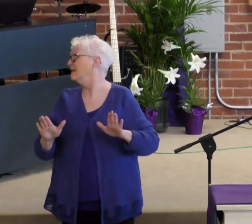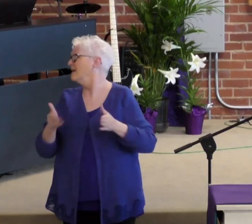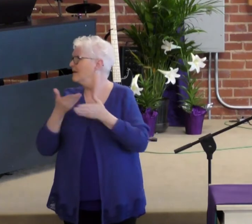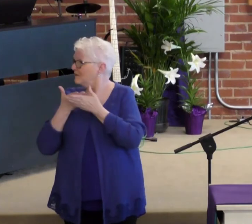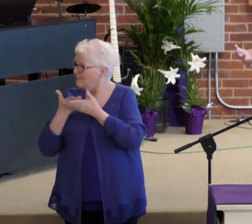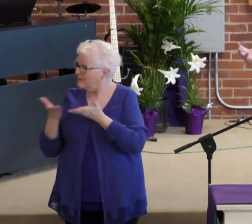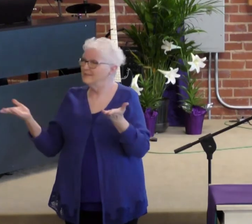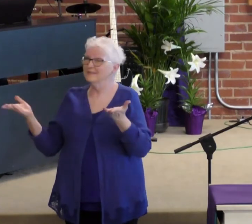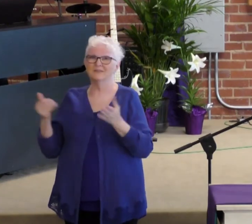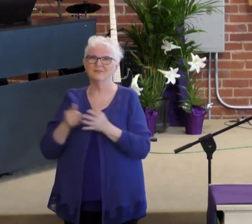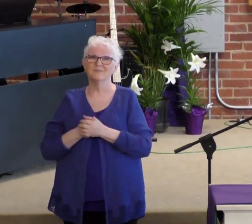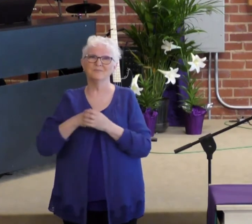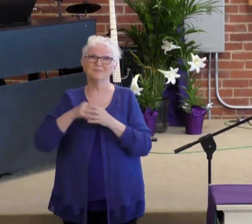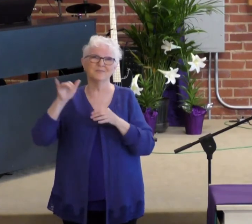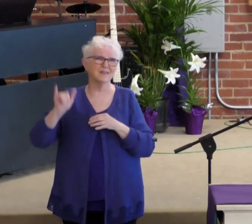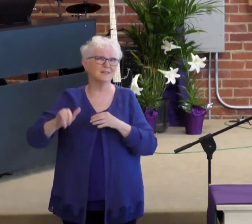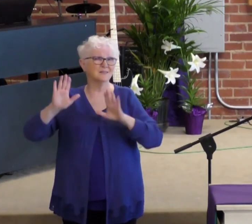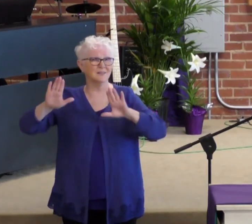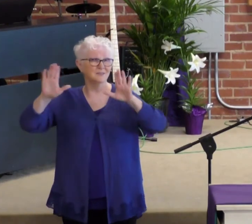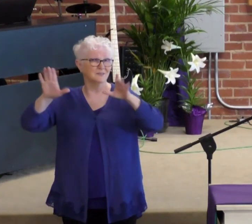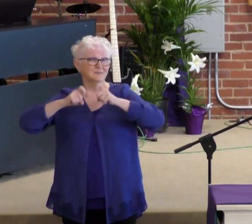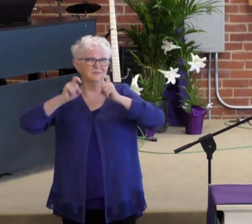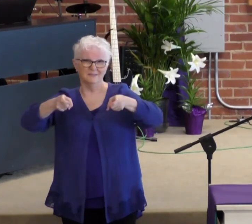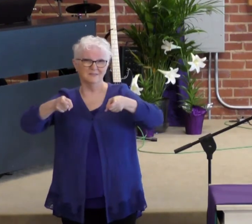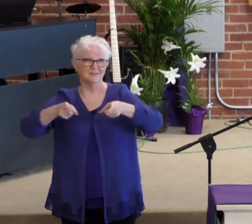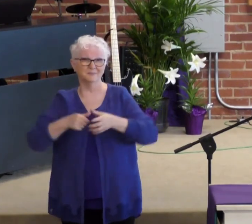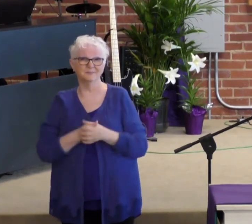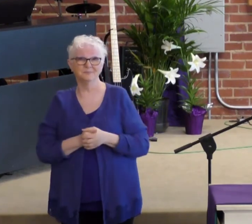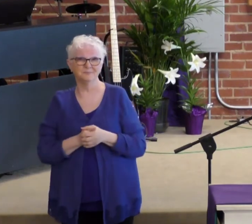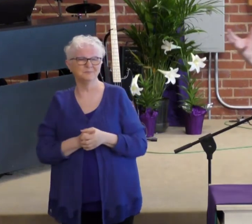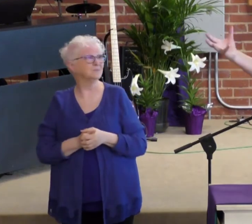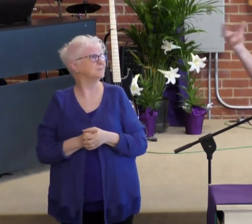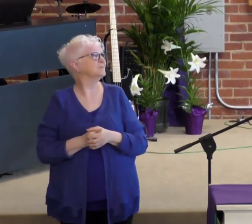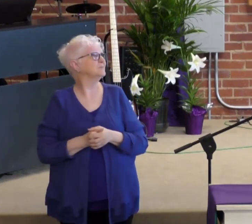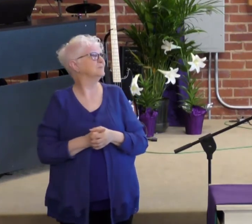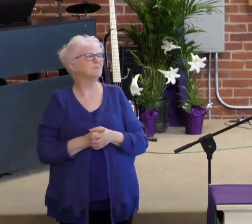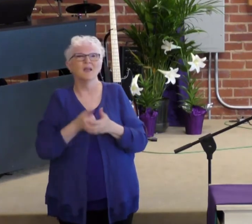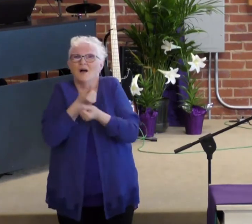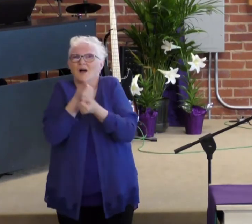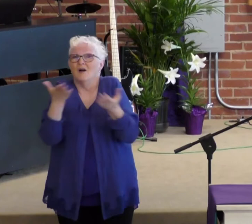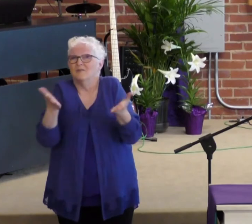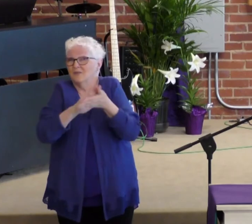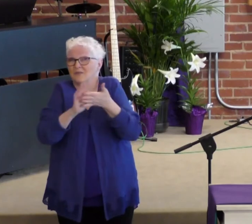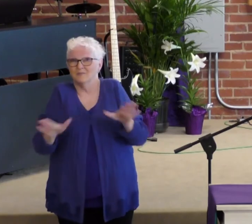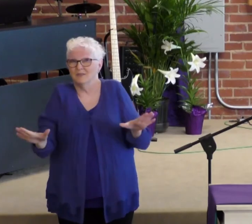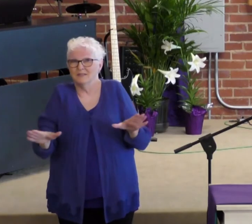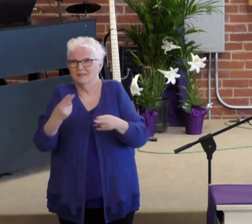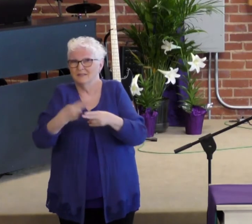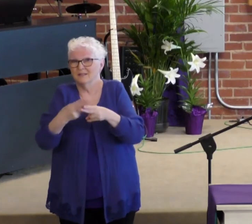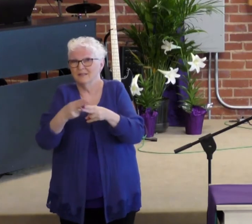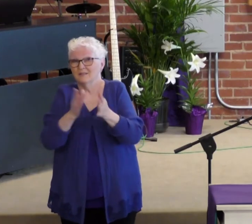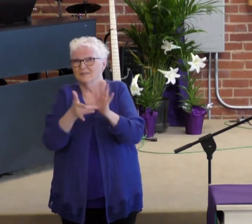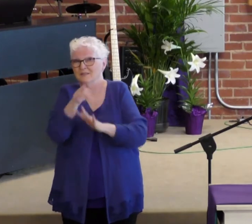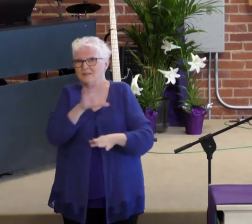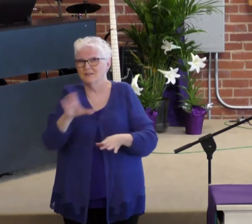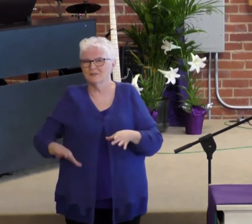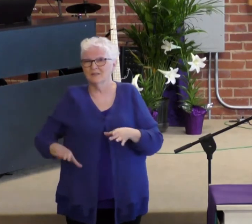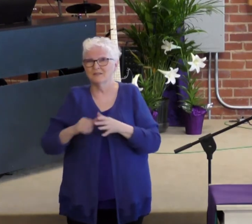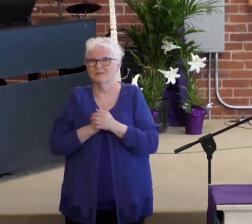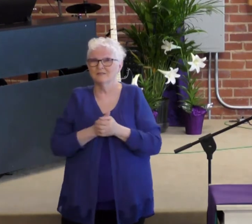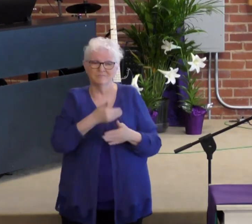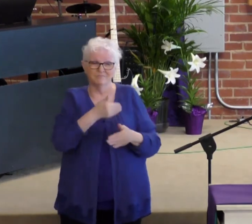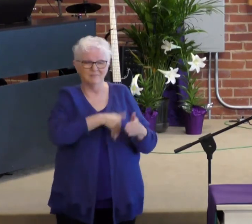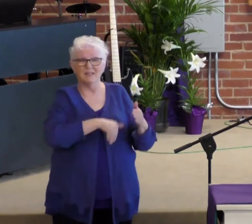You know, that's a great gift that you can give to someone. Offer them peace in the name of Jesus Christ. In a